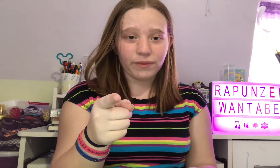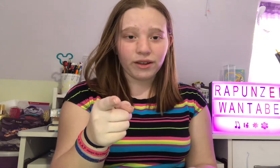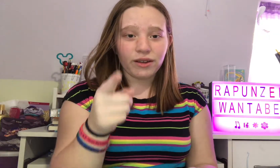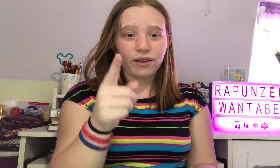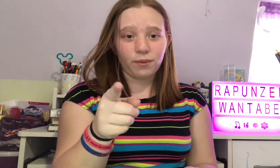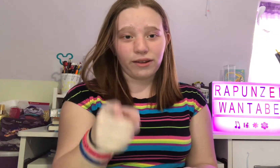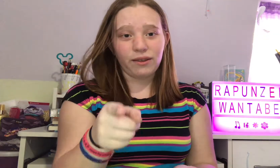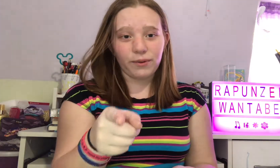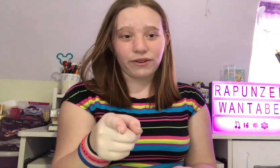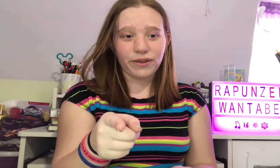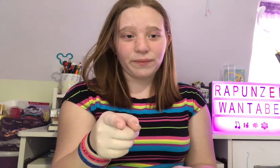you point to the person.